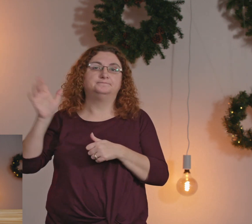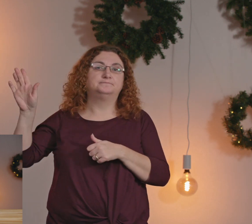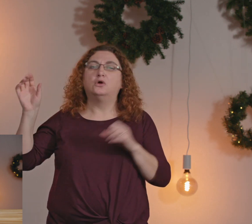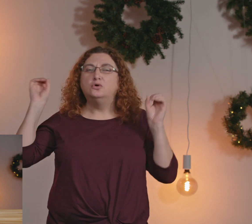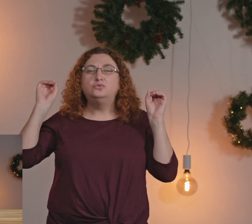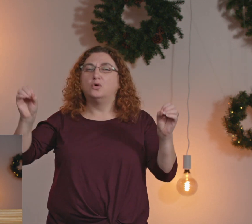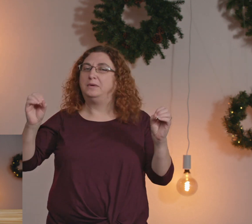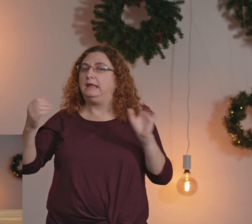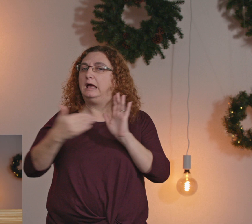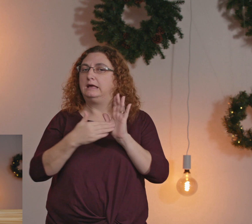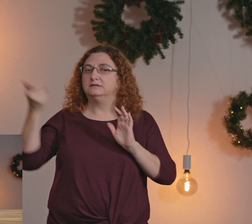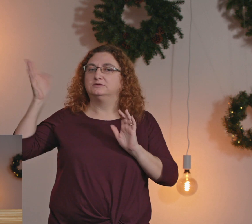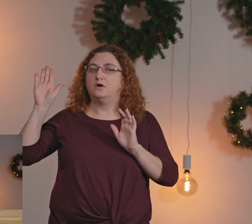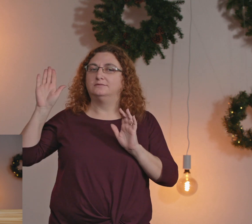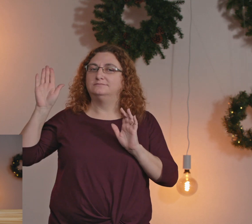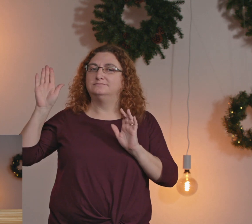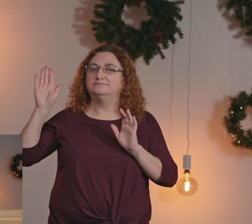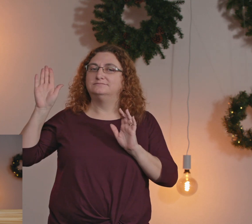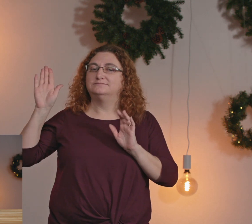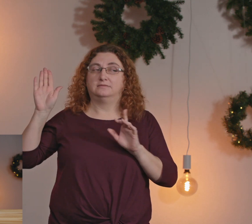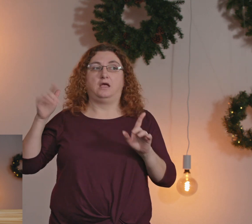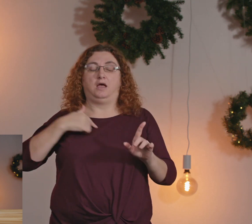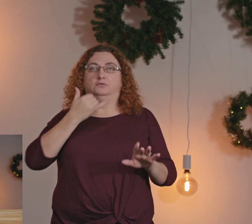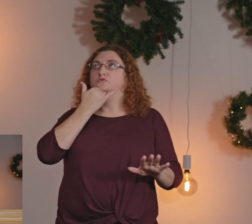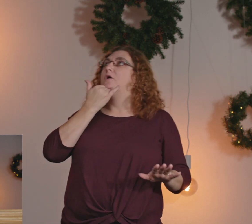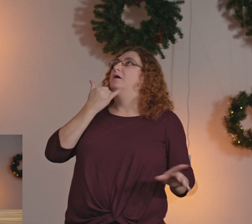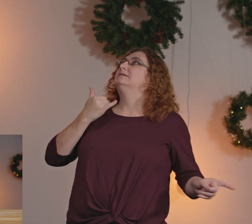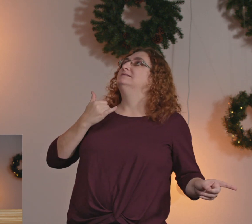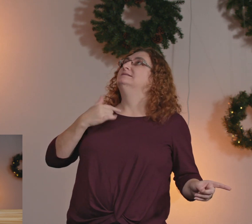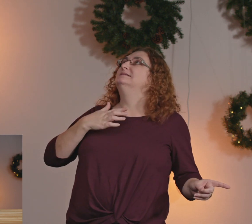Nobody stands in his way. I was wrong.